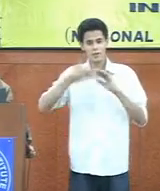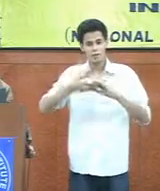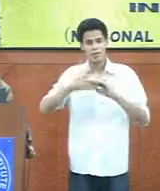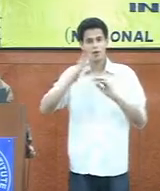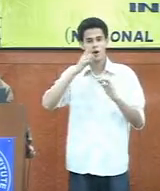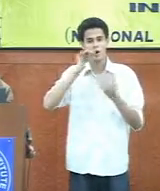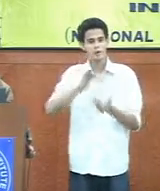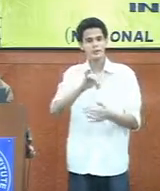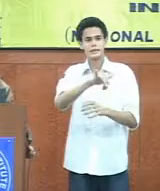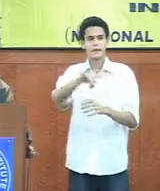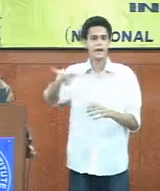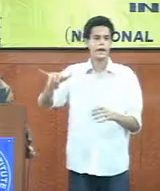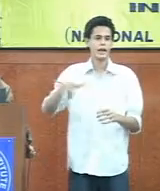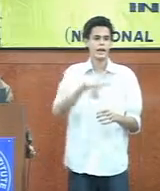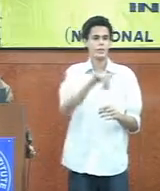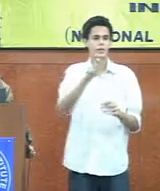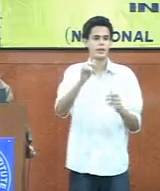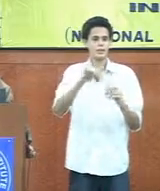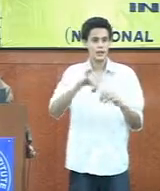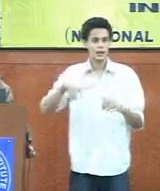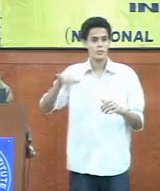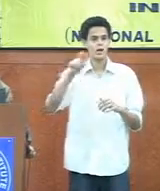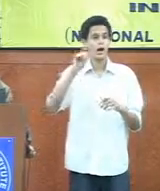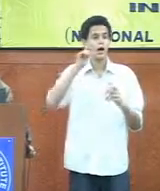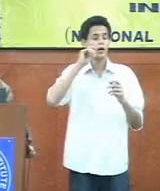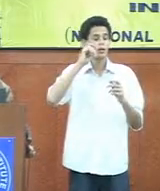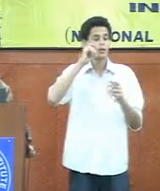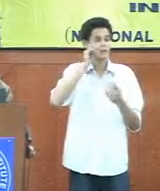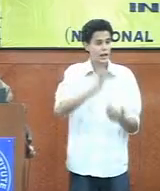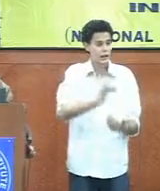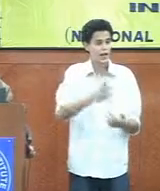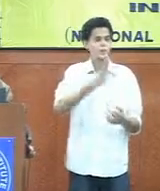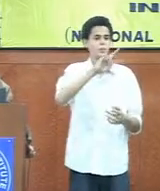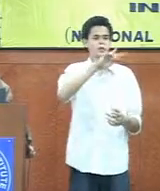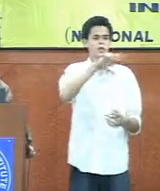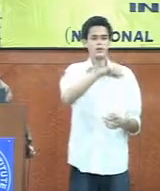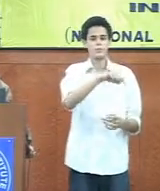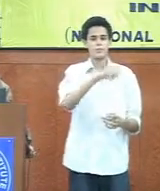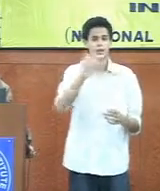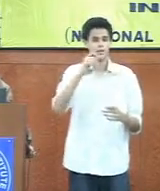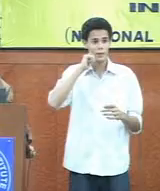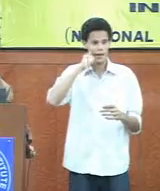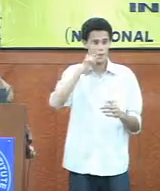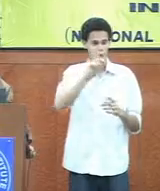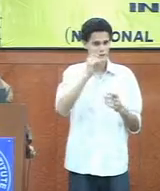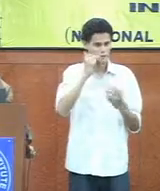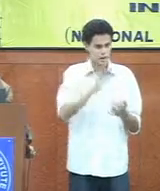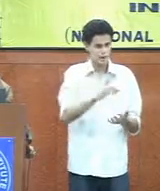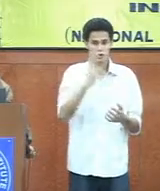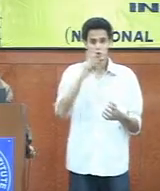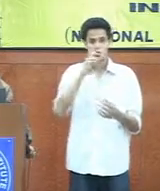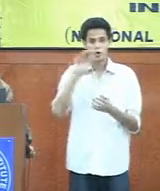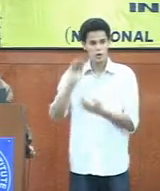the daughters. So that is to say that if a man has 1 son,